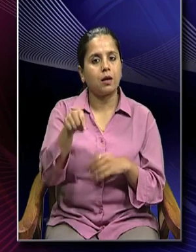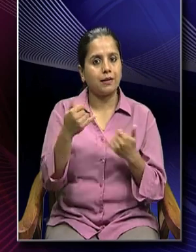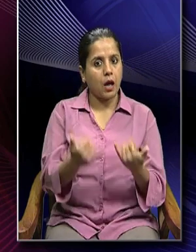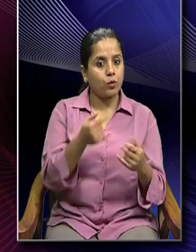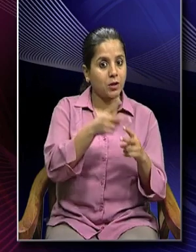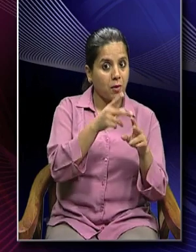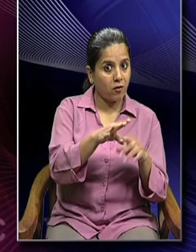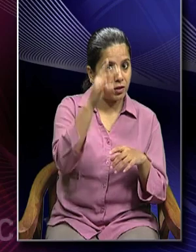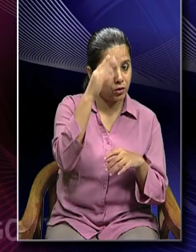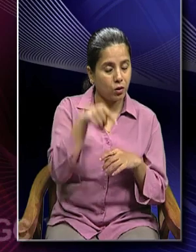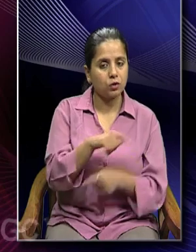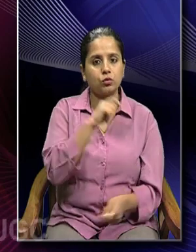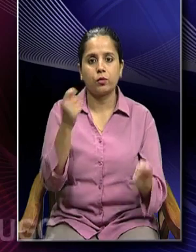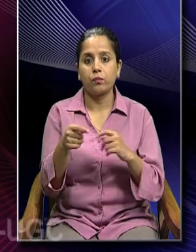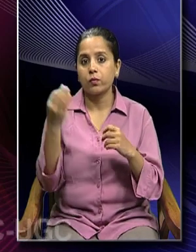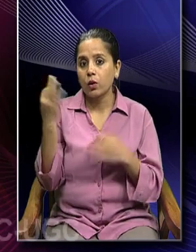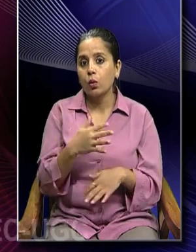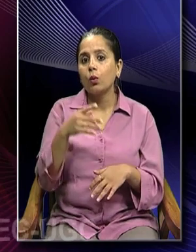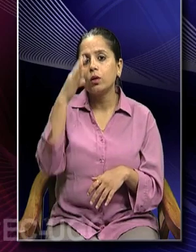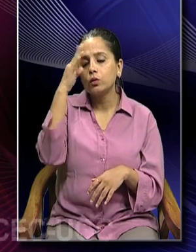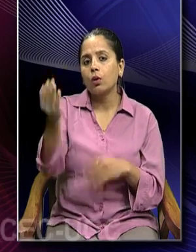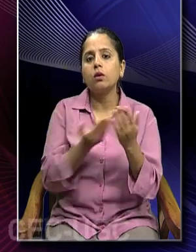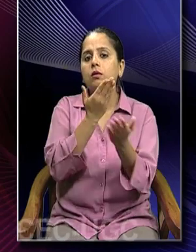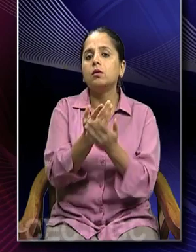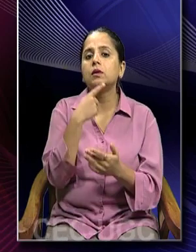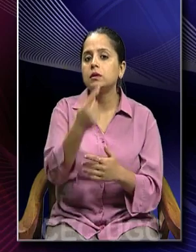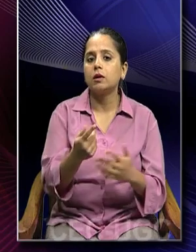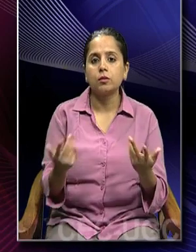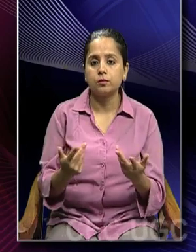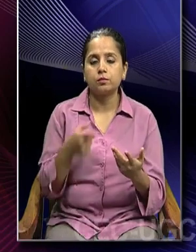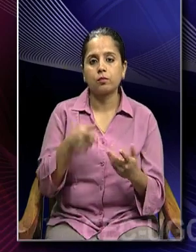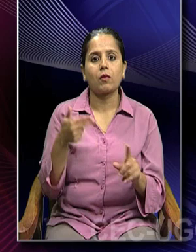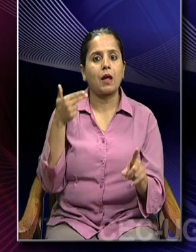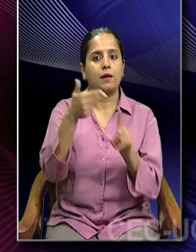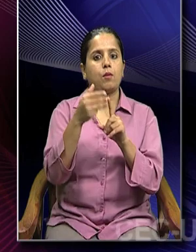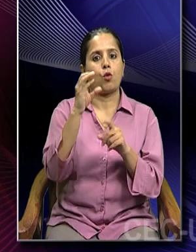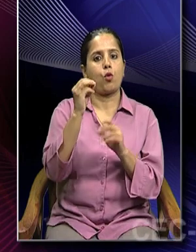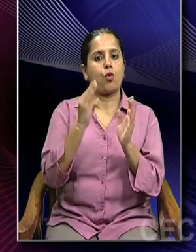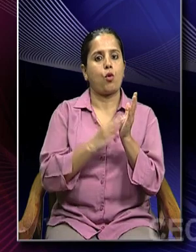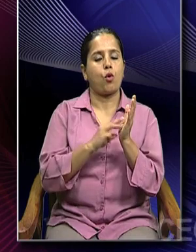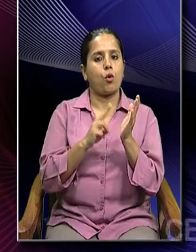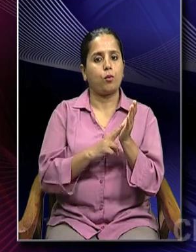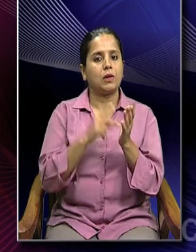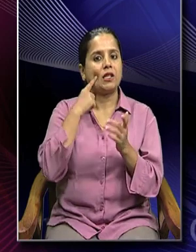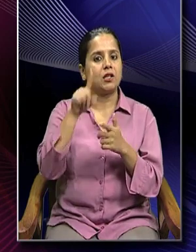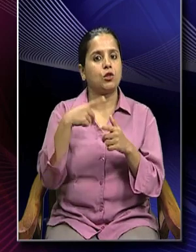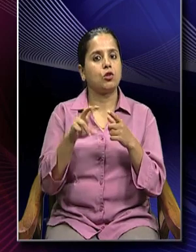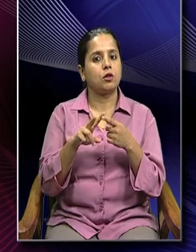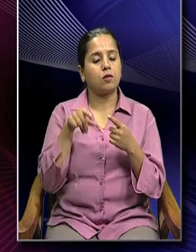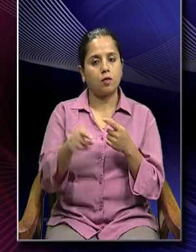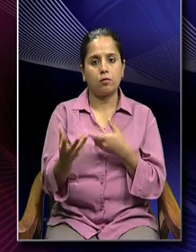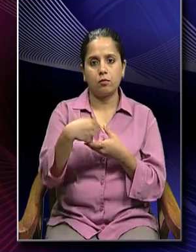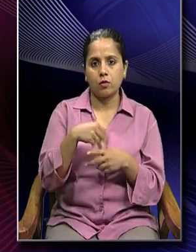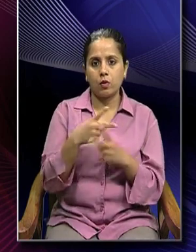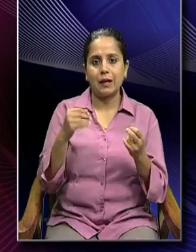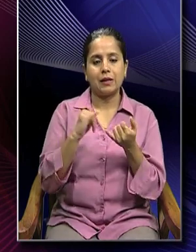theory. And since the new theory suggested here in the name of omnijective theory, it incorporates the sacred